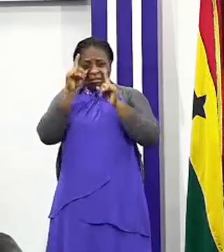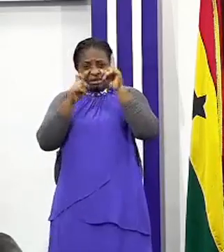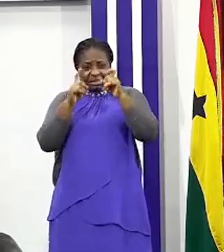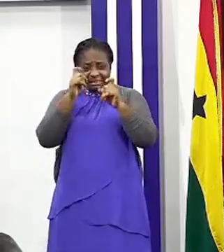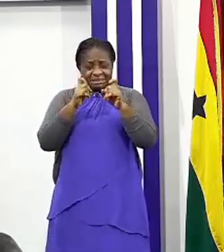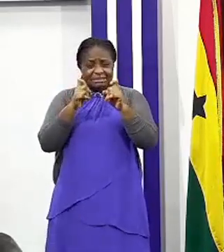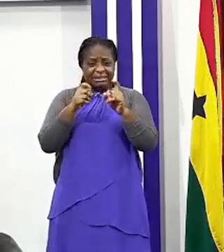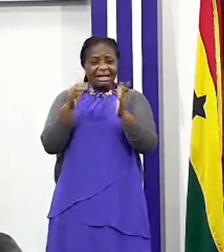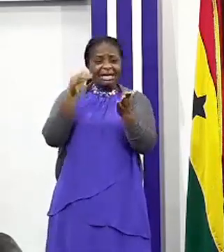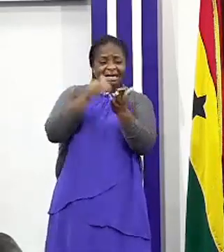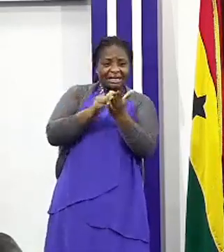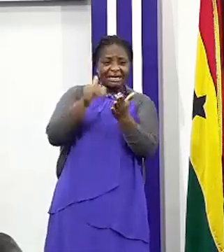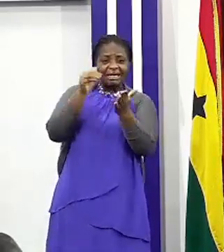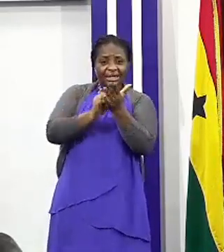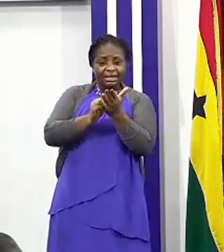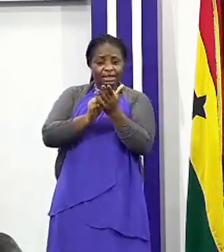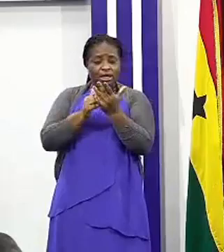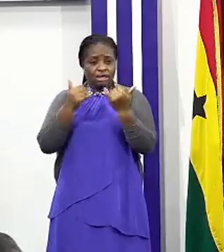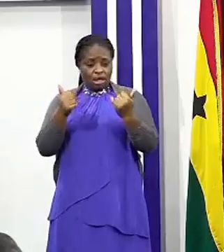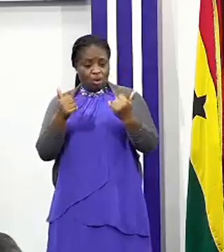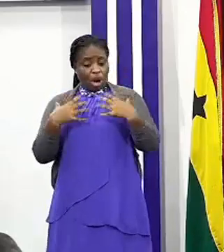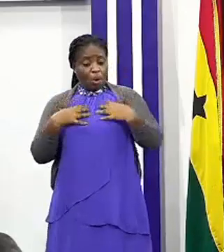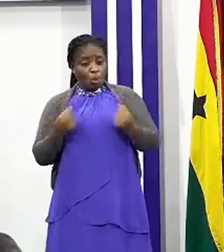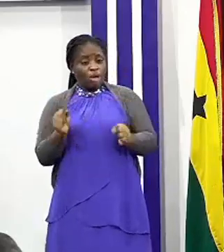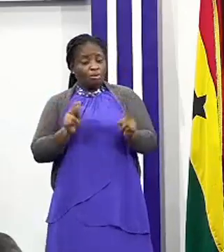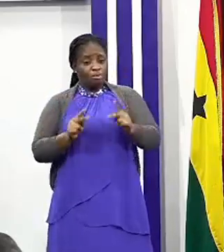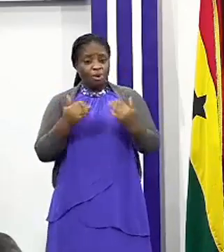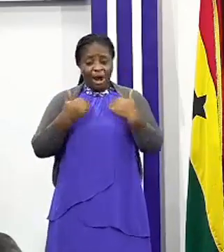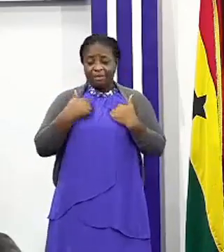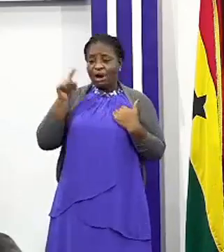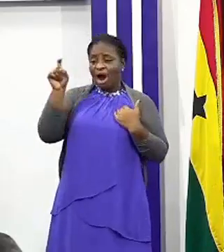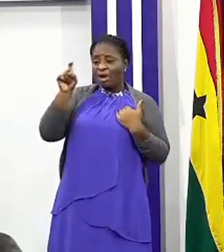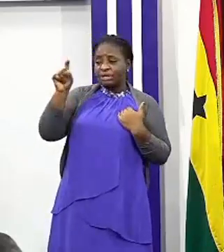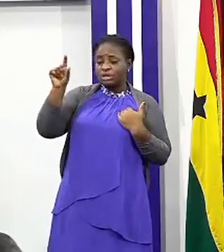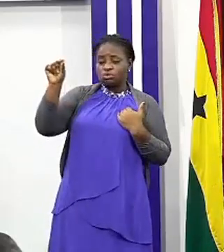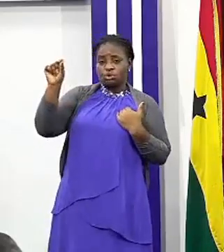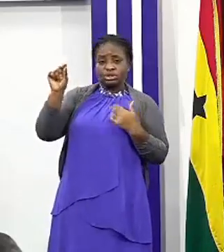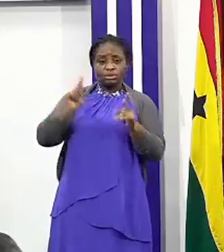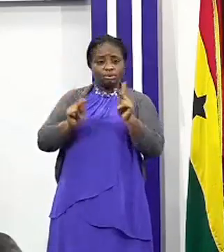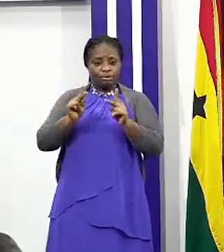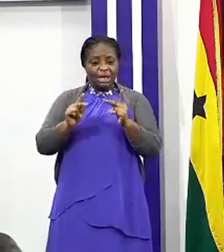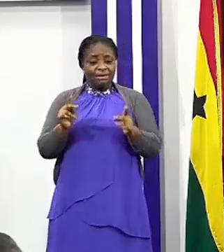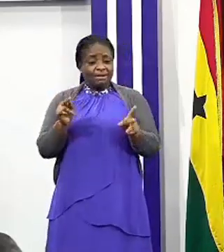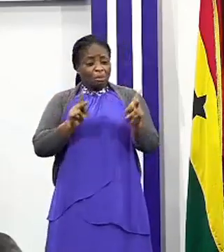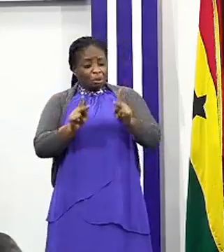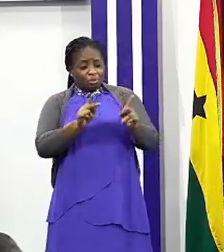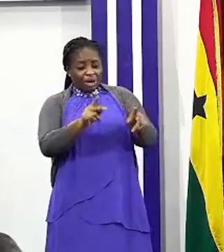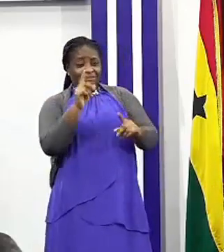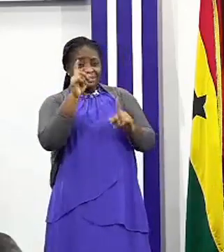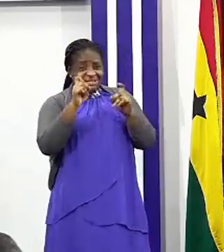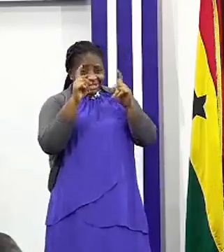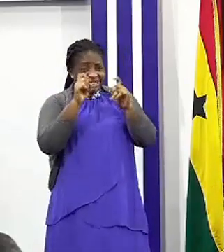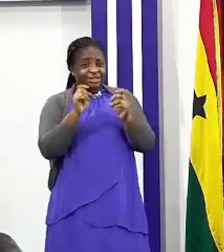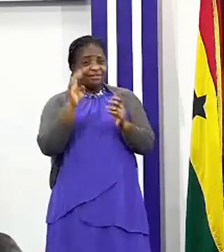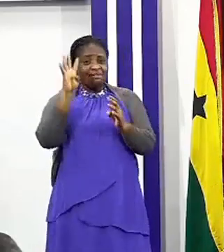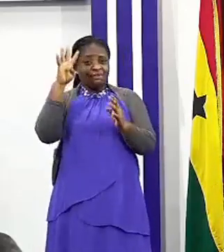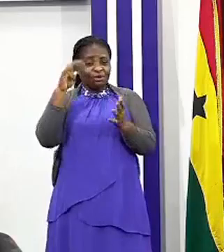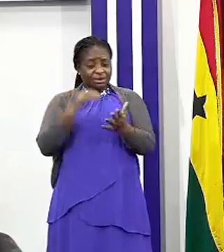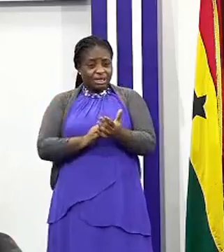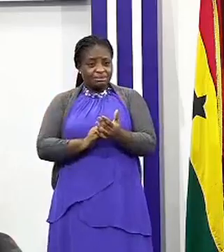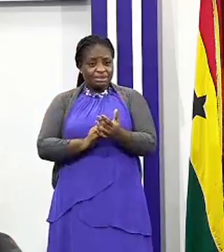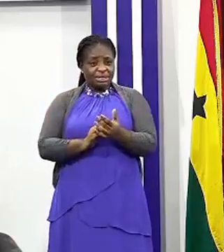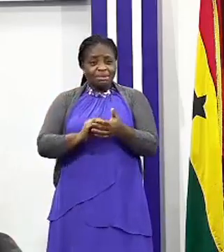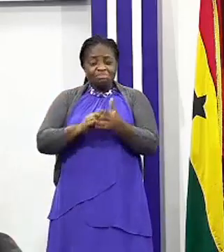for the recoveries. Recoveries we have right now is 120 people. If those people have been tested four times, that's